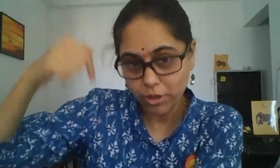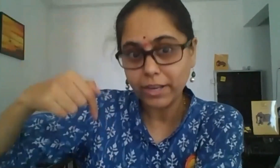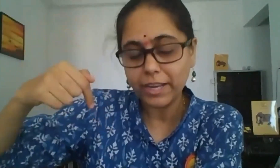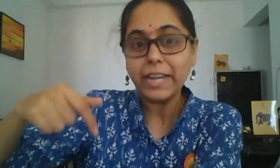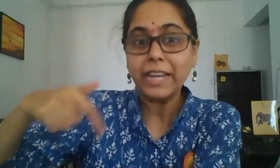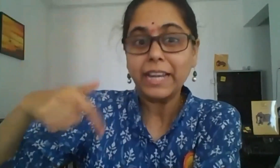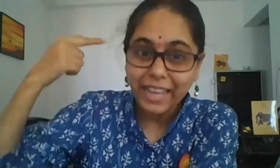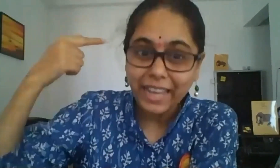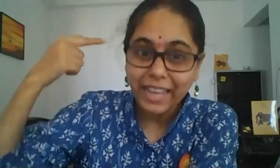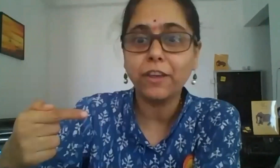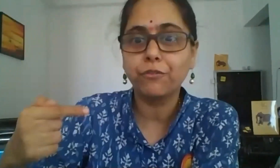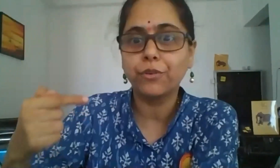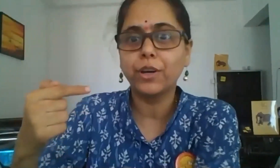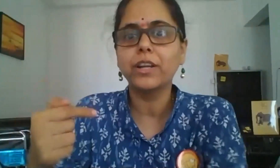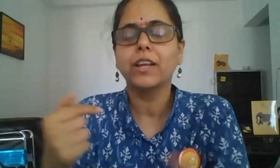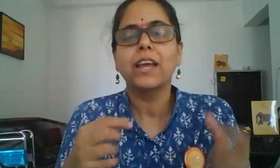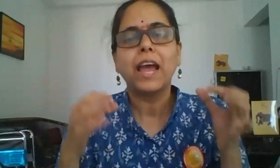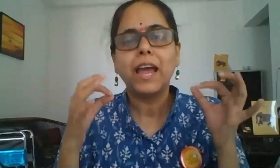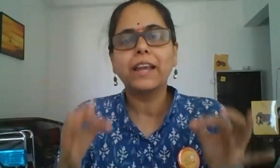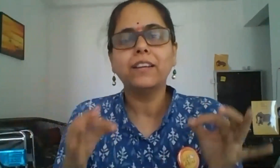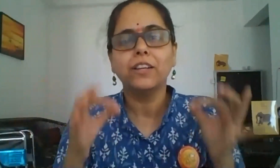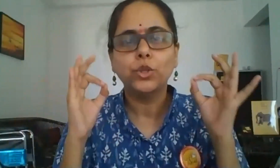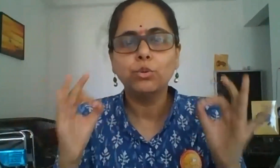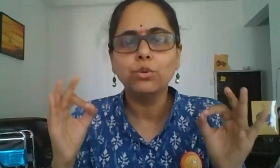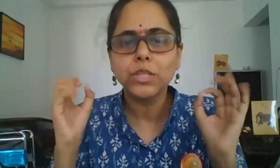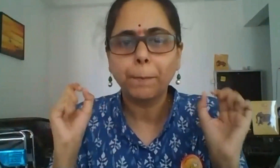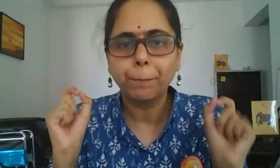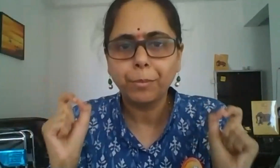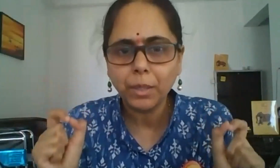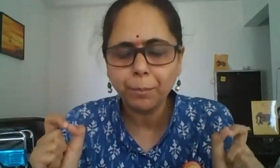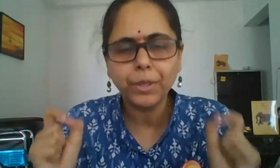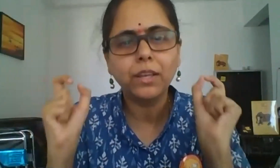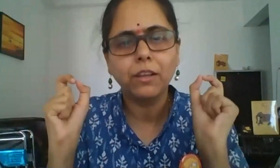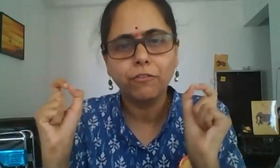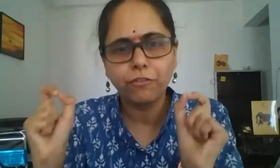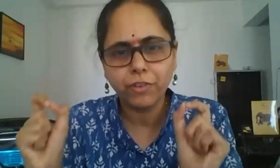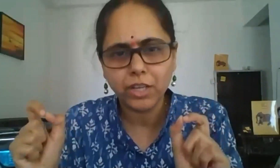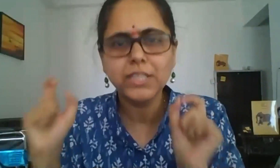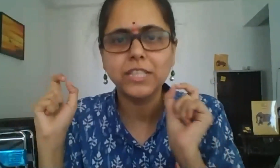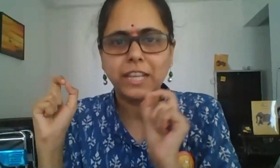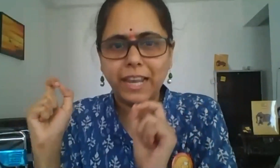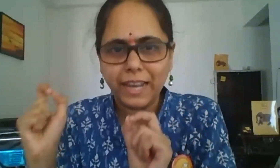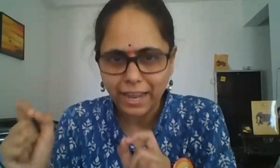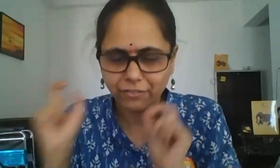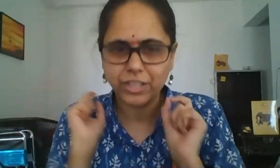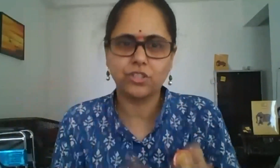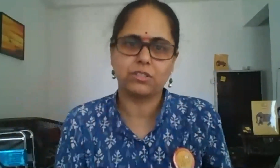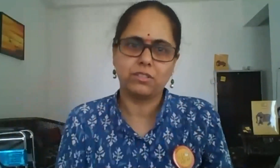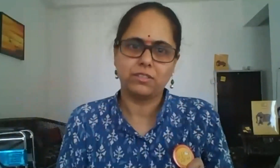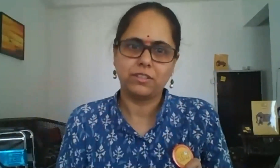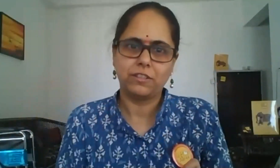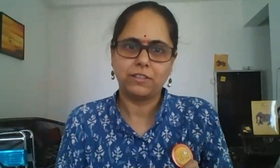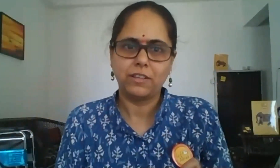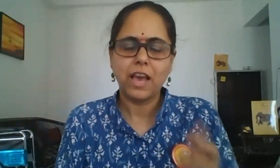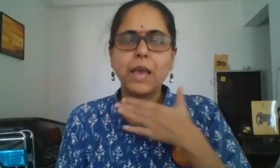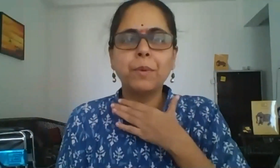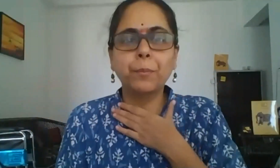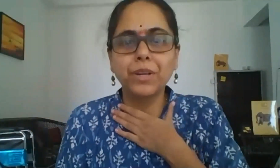knowingly take an effort and use people first language. I am a